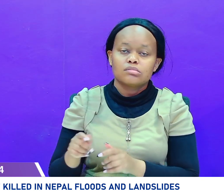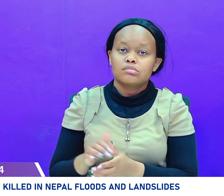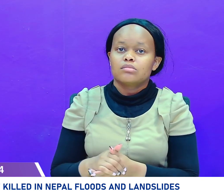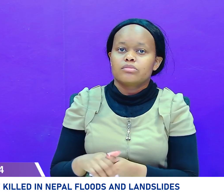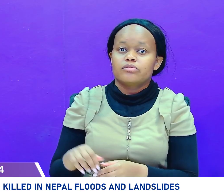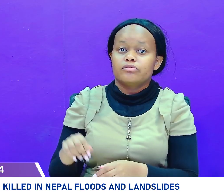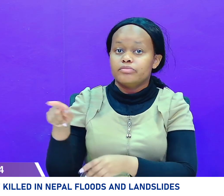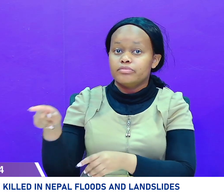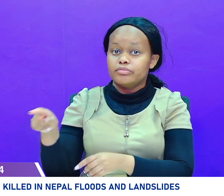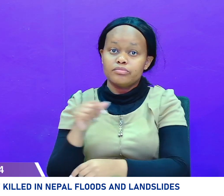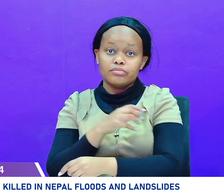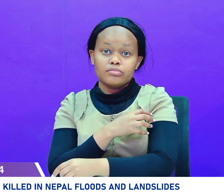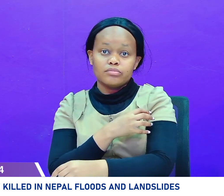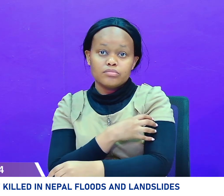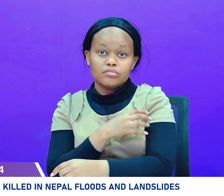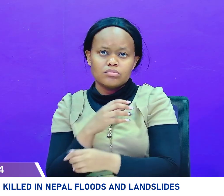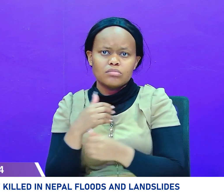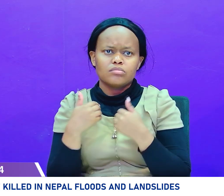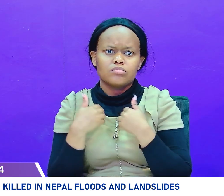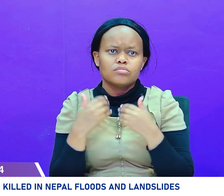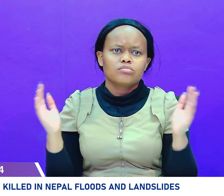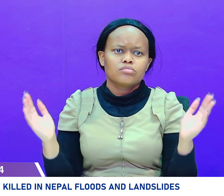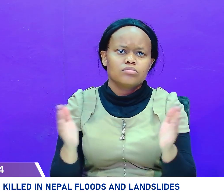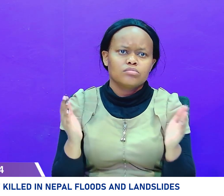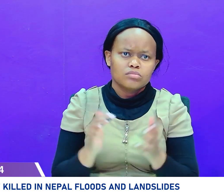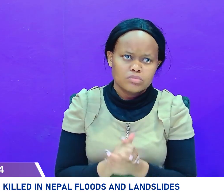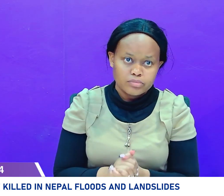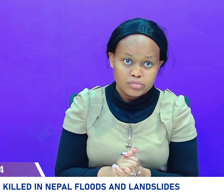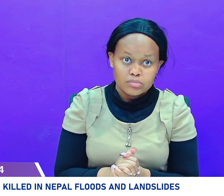to ongoing rain and damaged infrastructure.